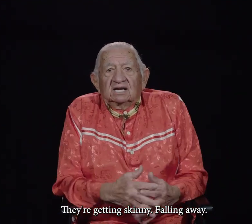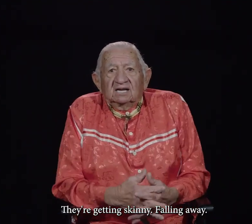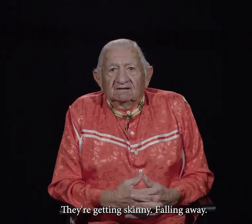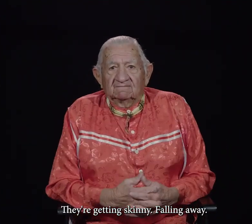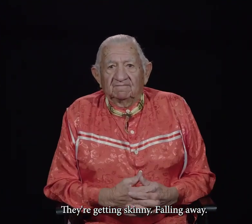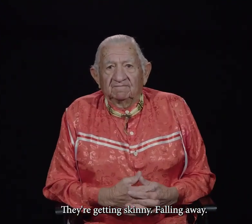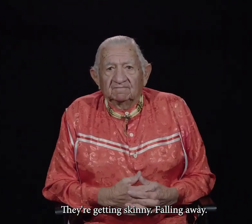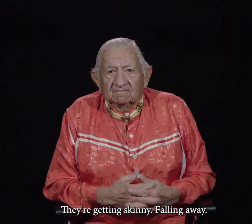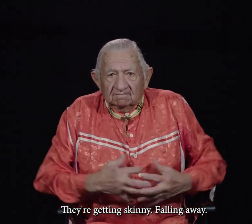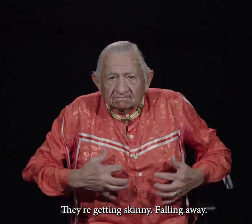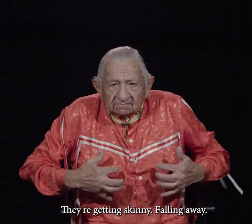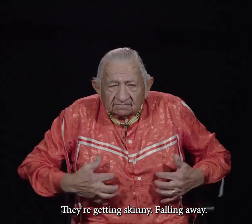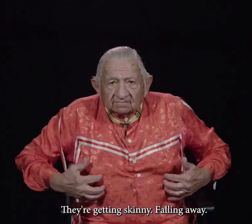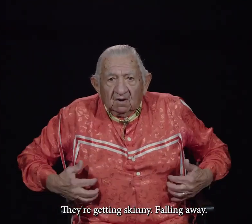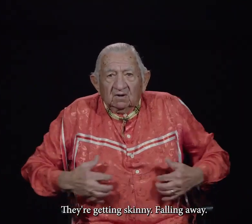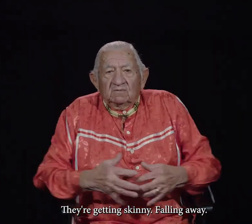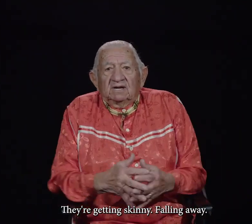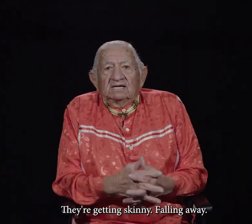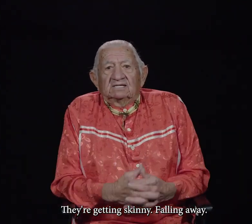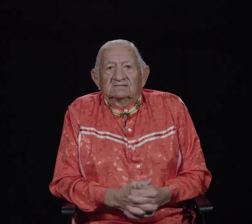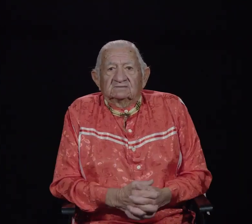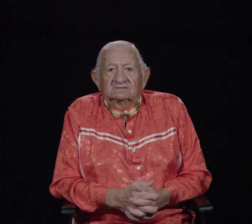skinny, falling away.